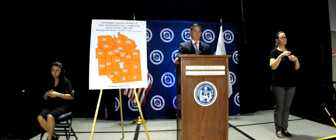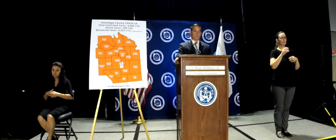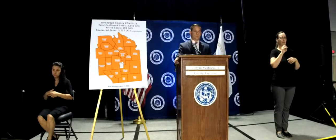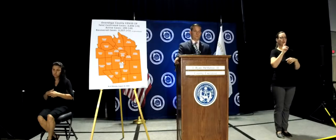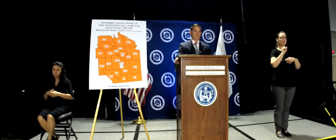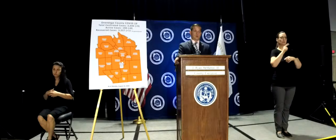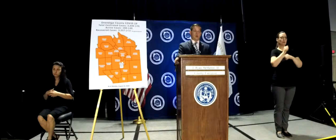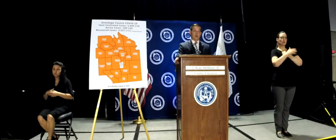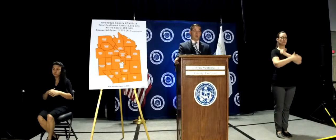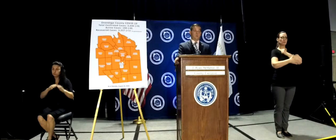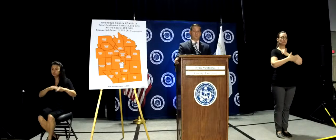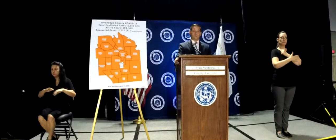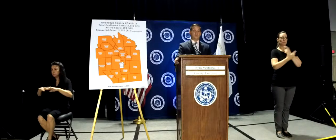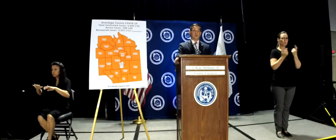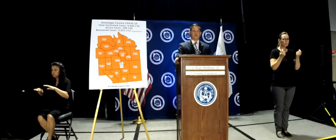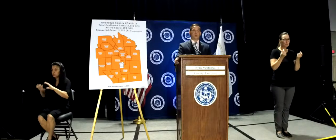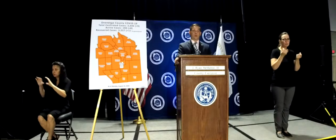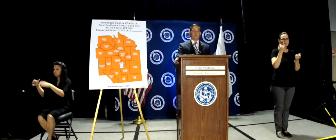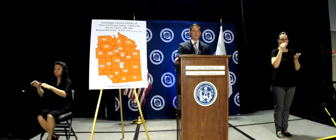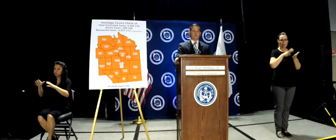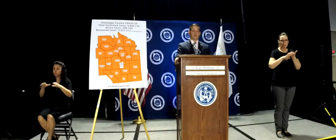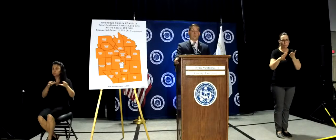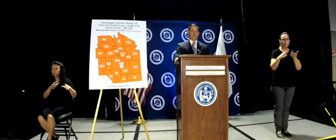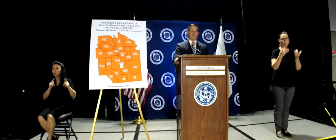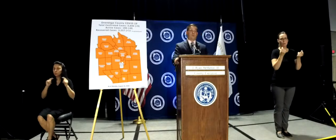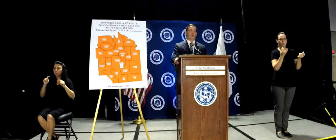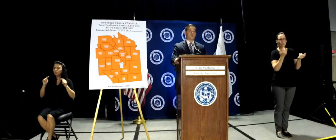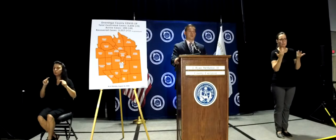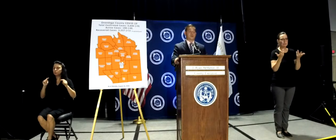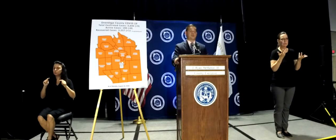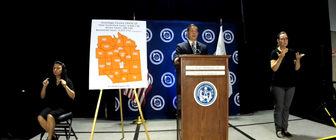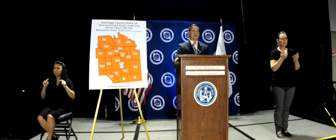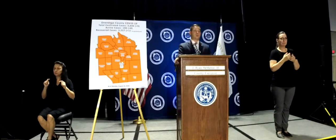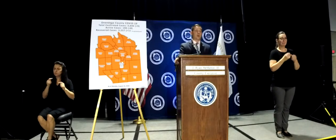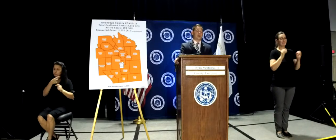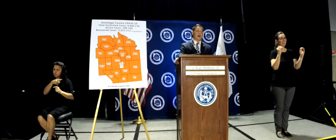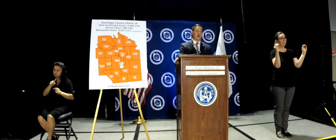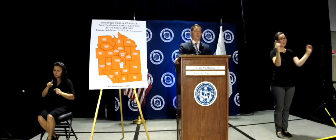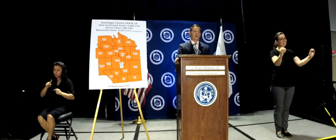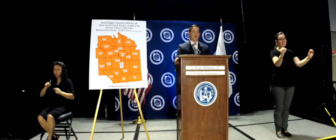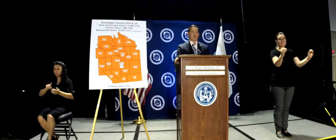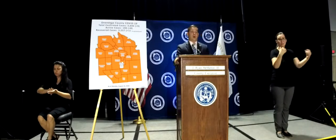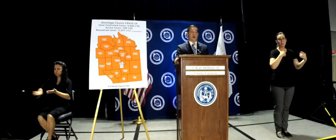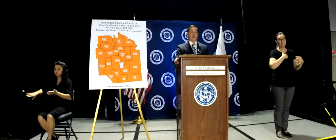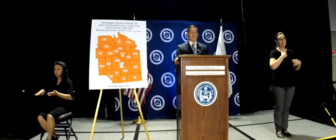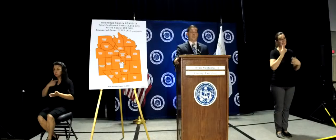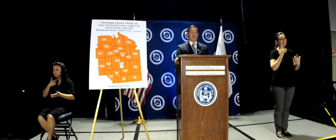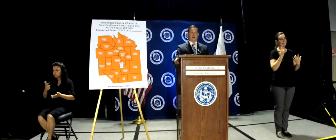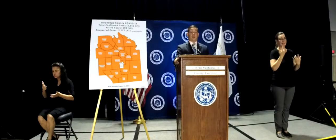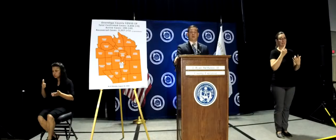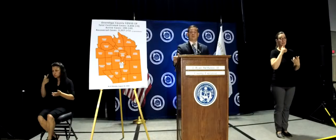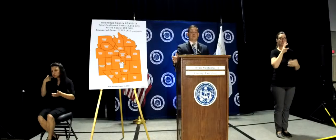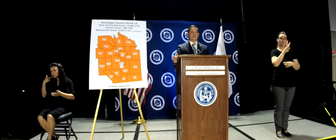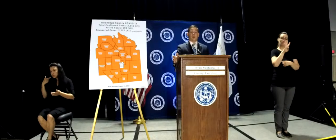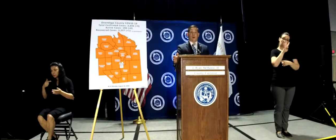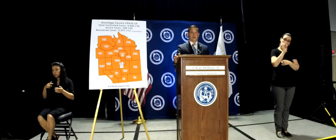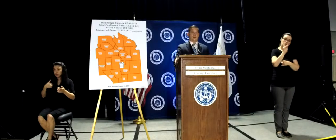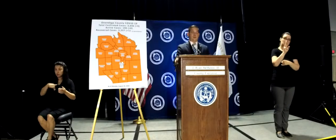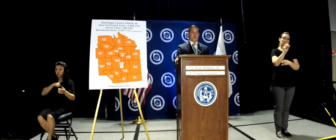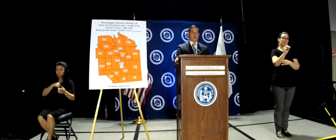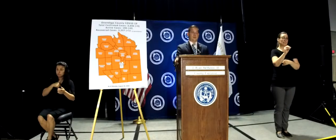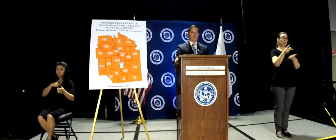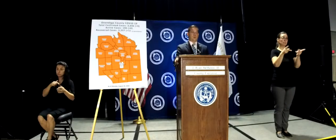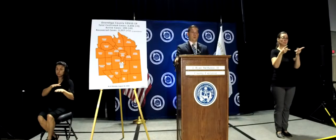Onondaga County? None at this point. So remember, you have 460 spots right now that are already